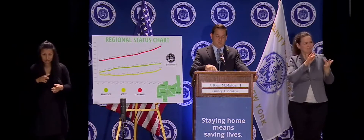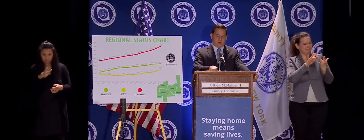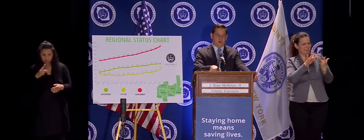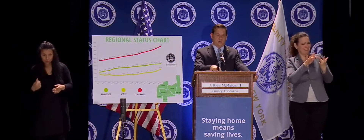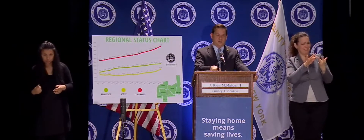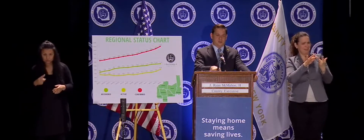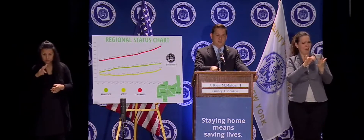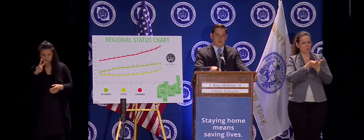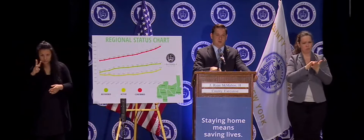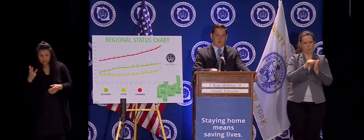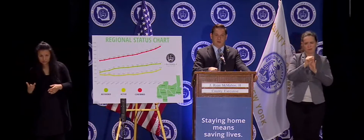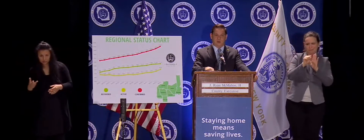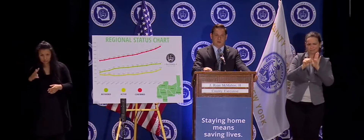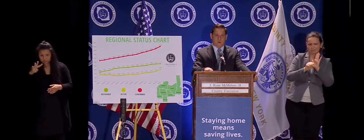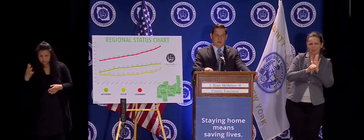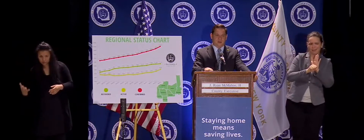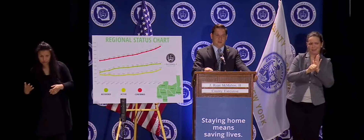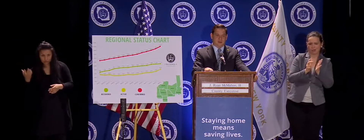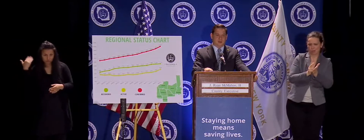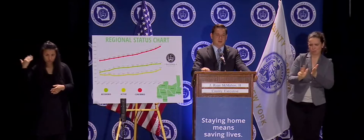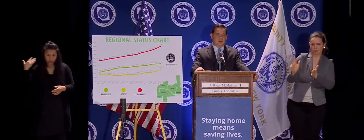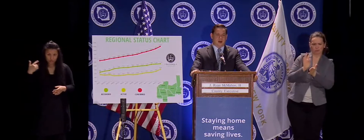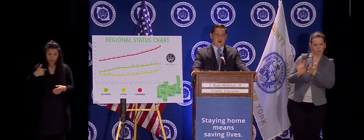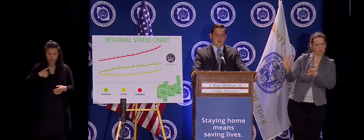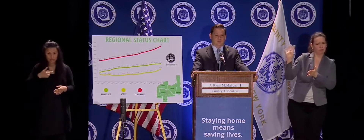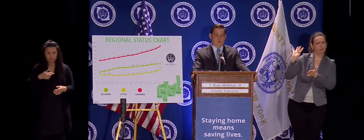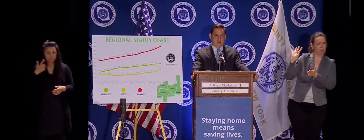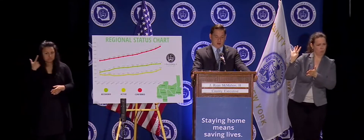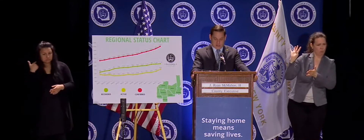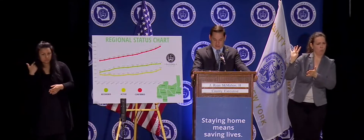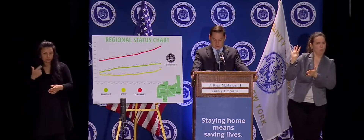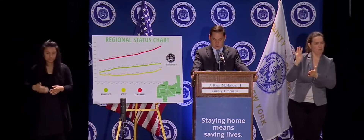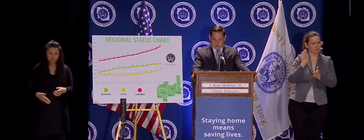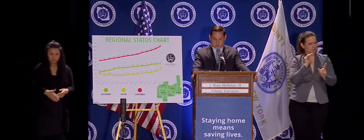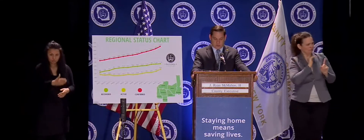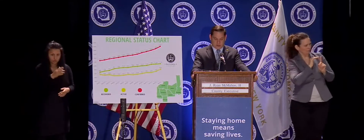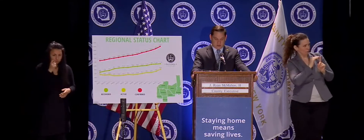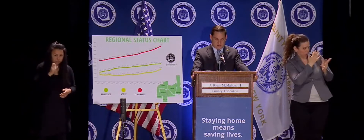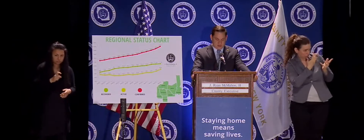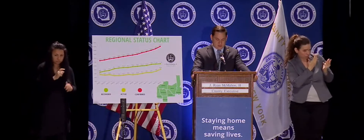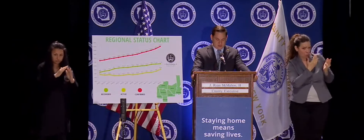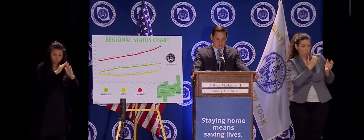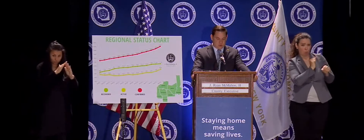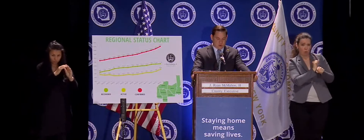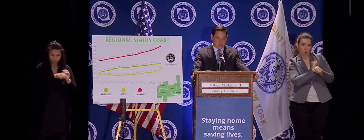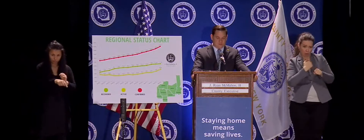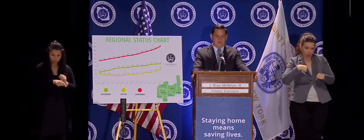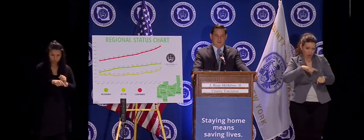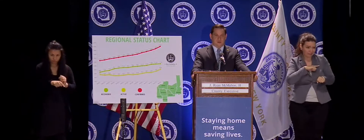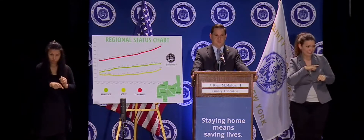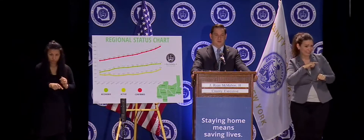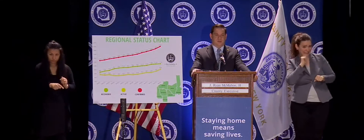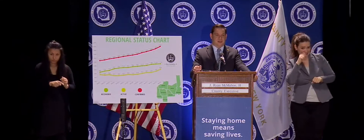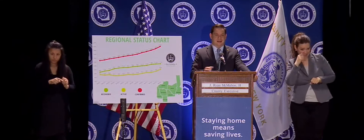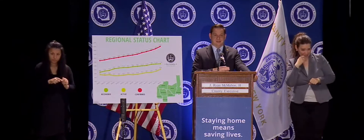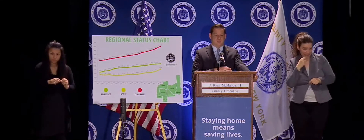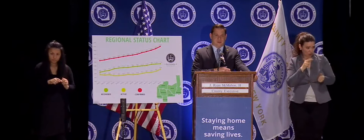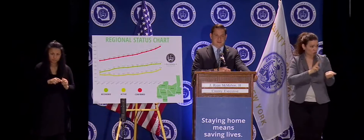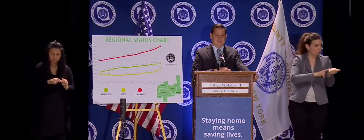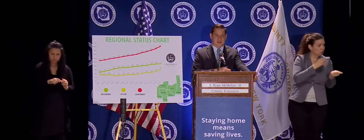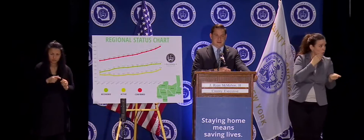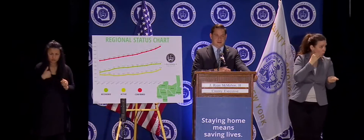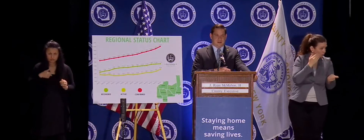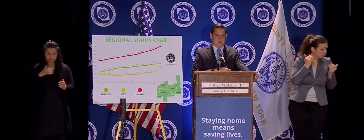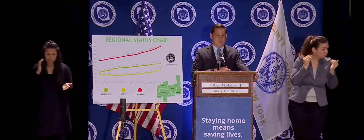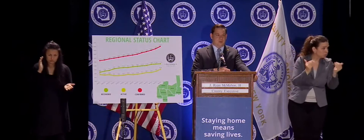and we're going to go do assisted living, we're going to go do independent living, our caseload would be 250, 300 people less than what it